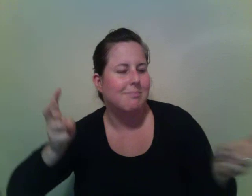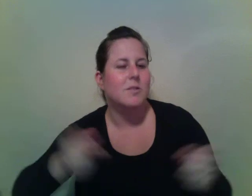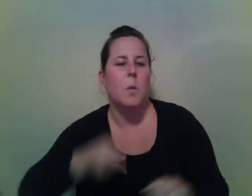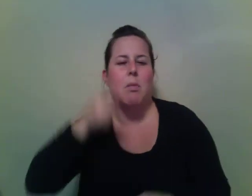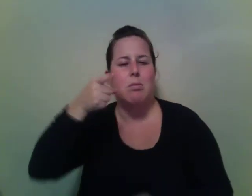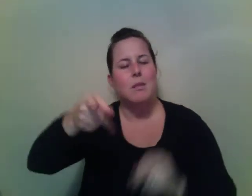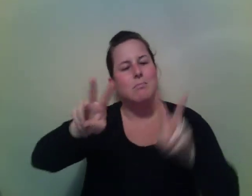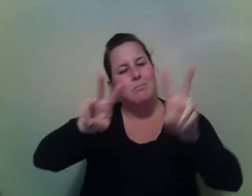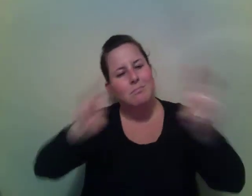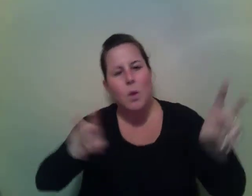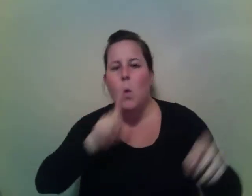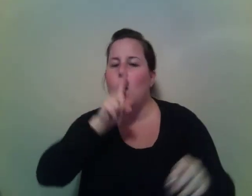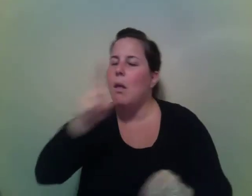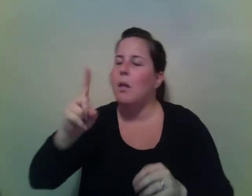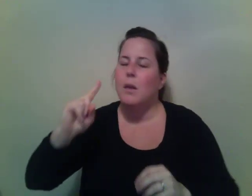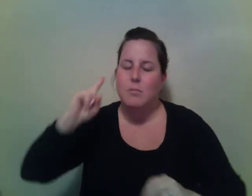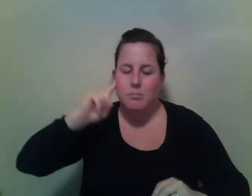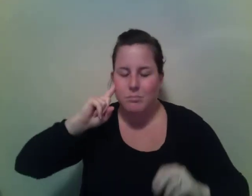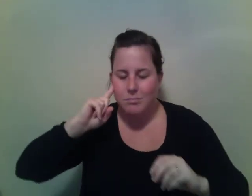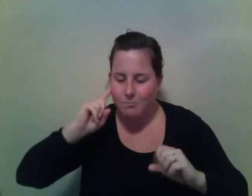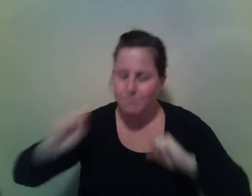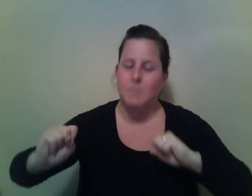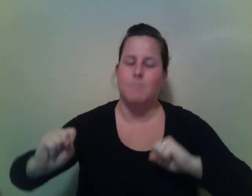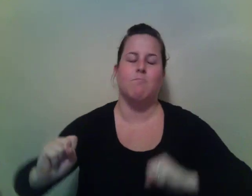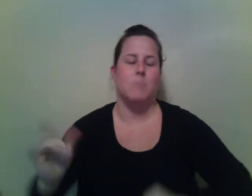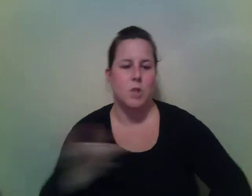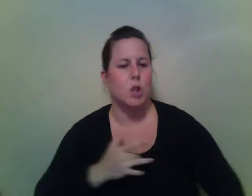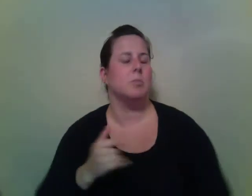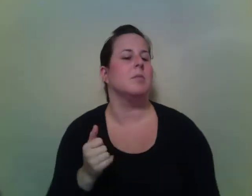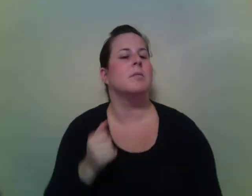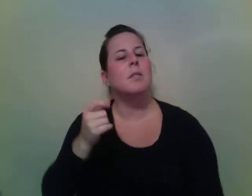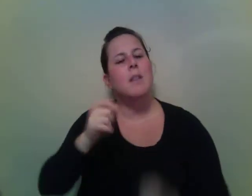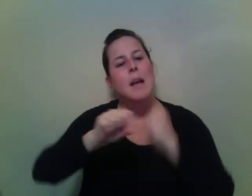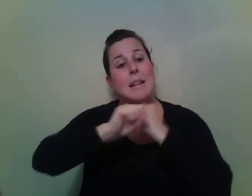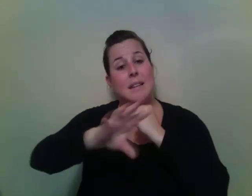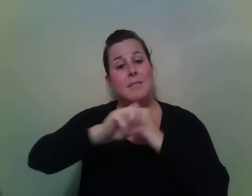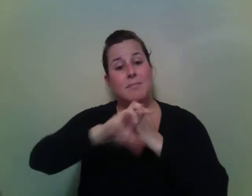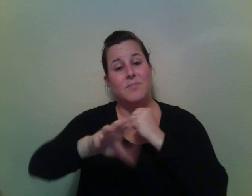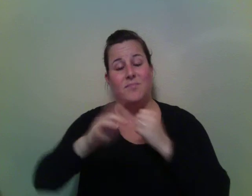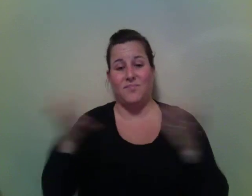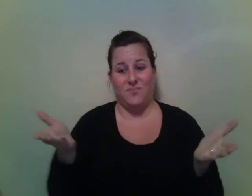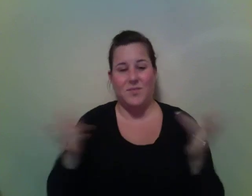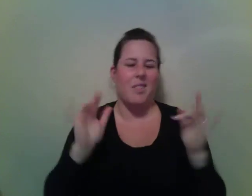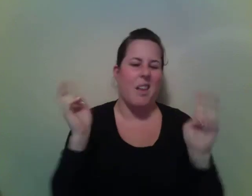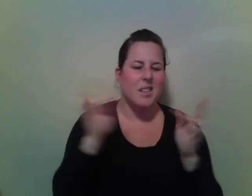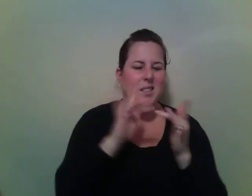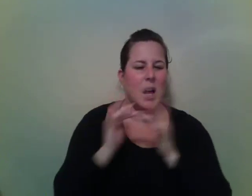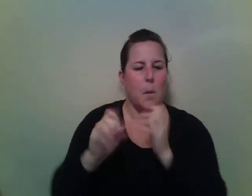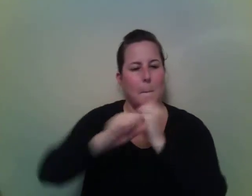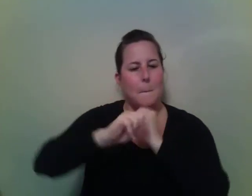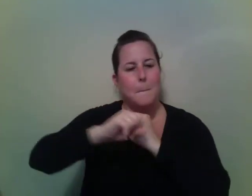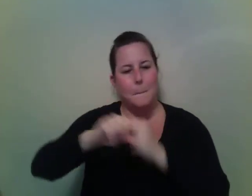loud with me, because when you are in something like a network marketing company like this, we are working